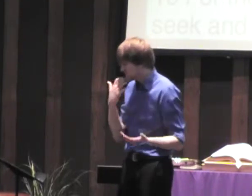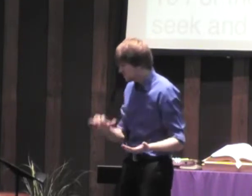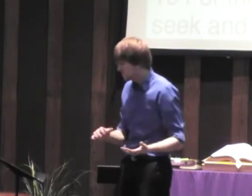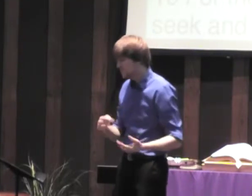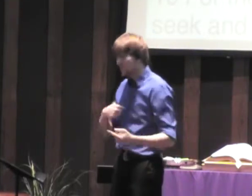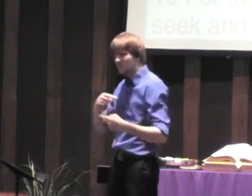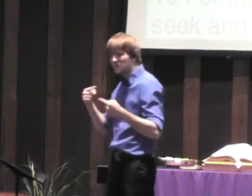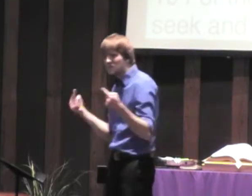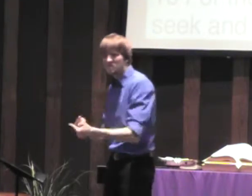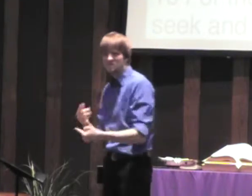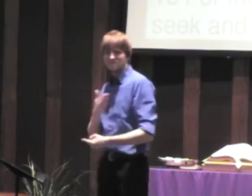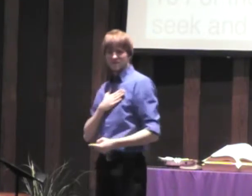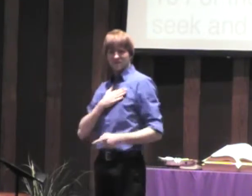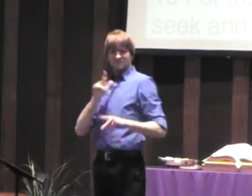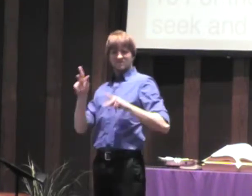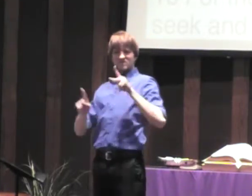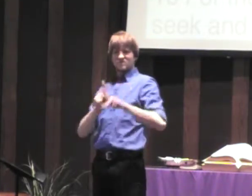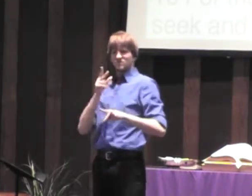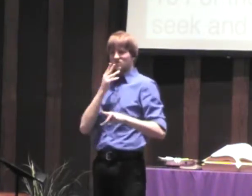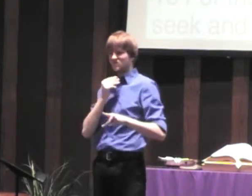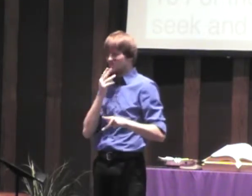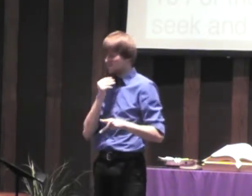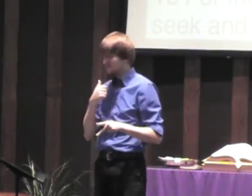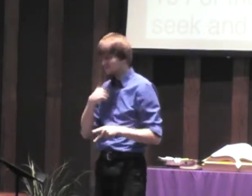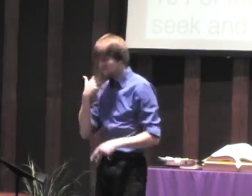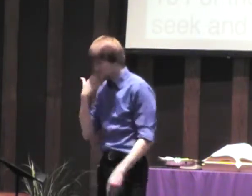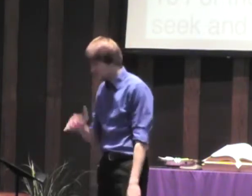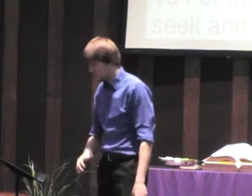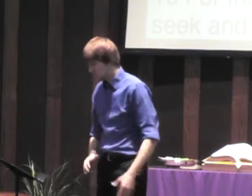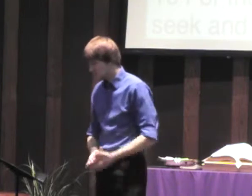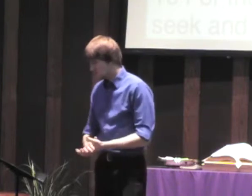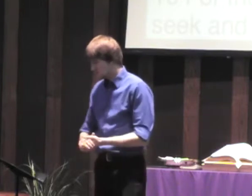I don't want to hurt my friends. I don't want to hurt my people.